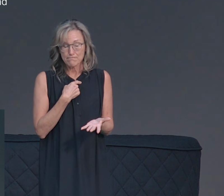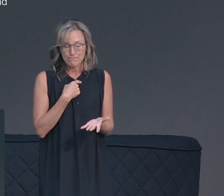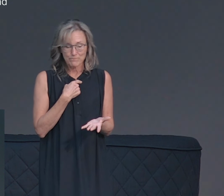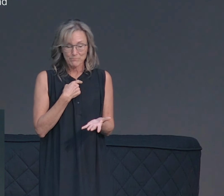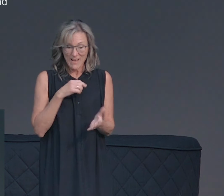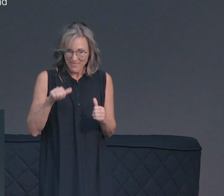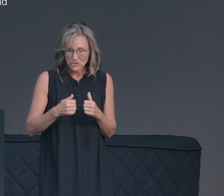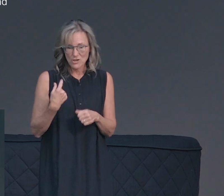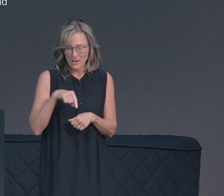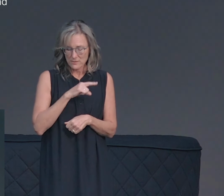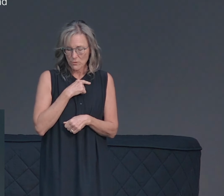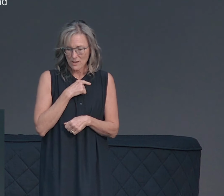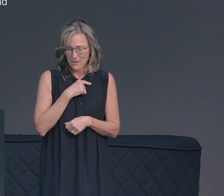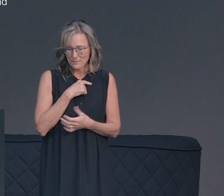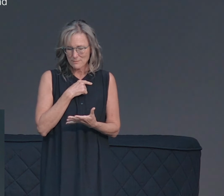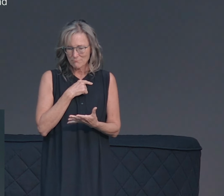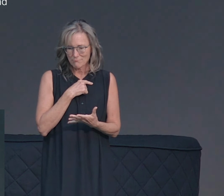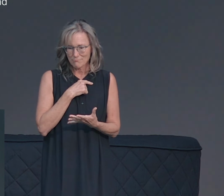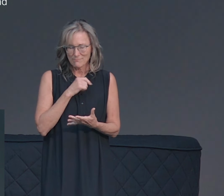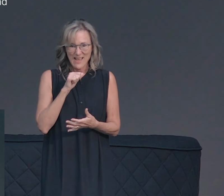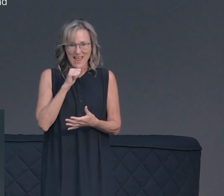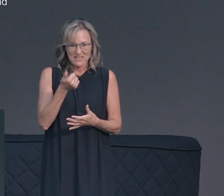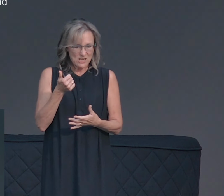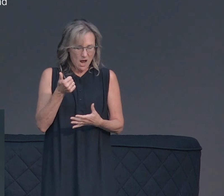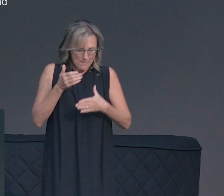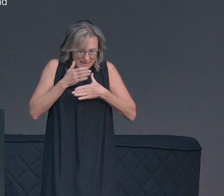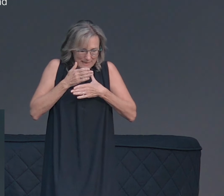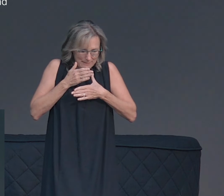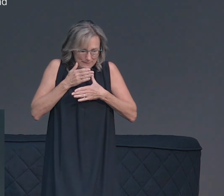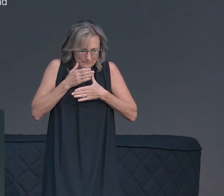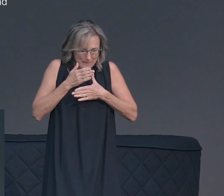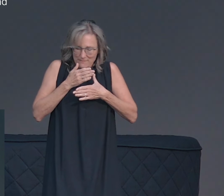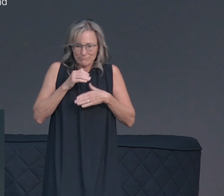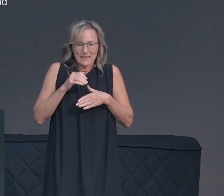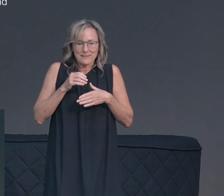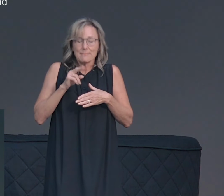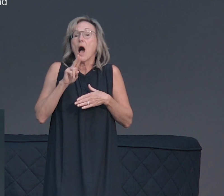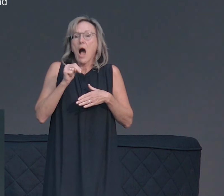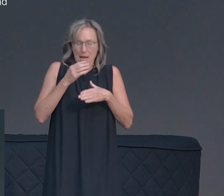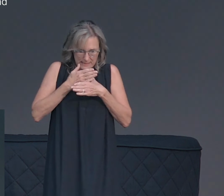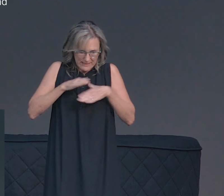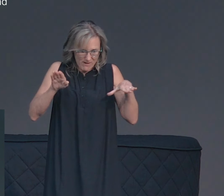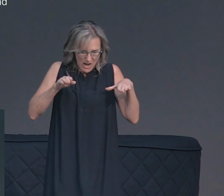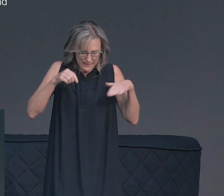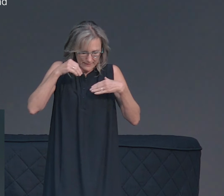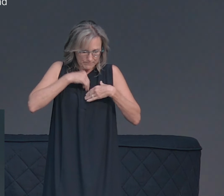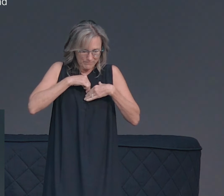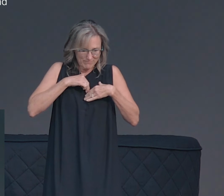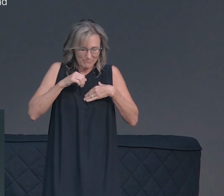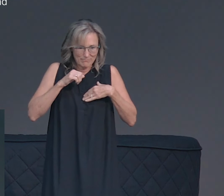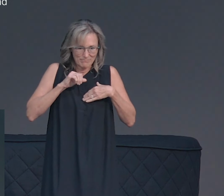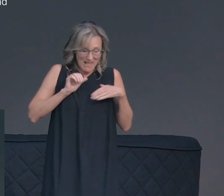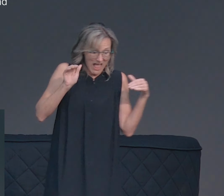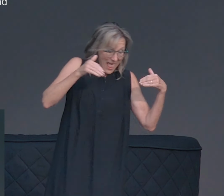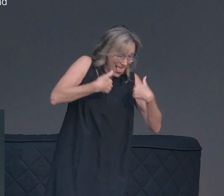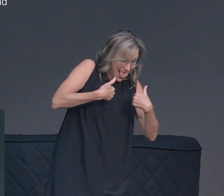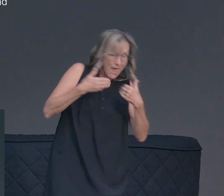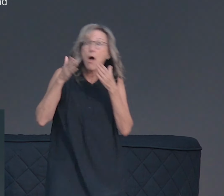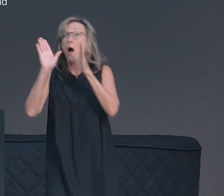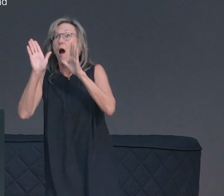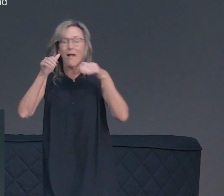the challenge for us is to be undivided in our devotion to God, casting aside the nagging